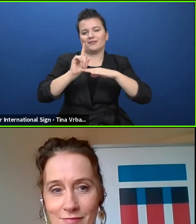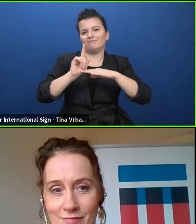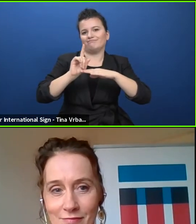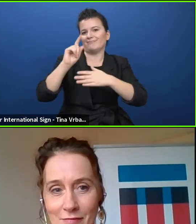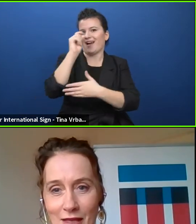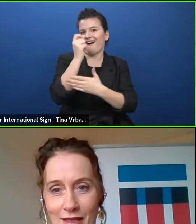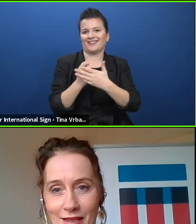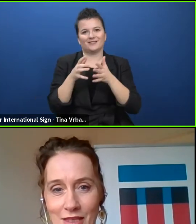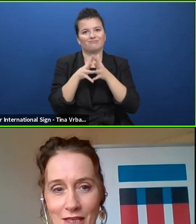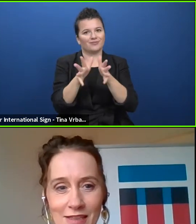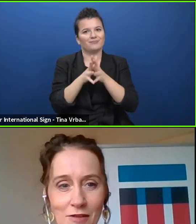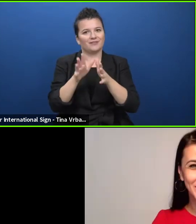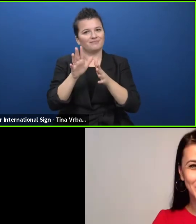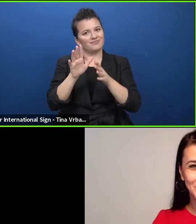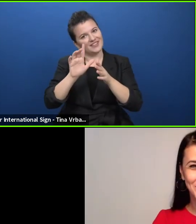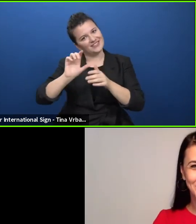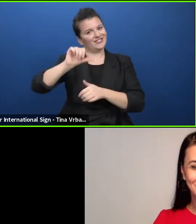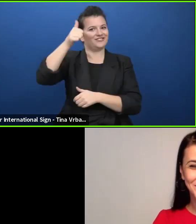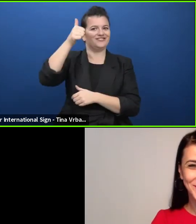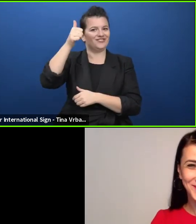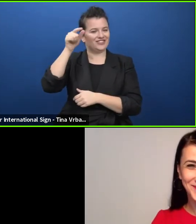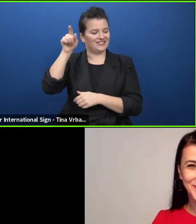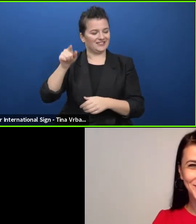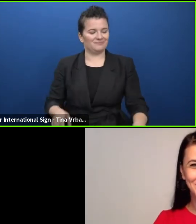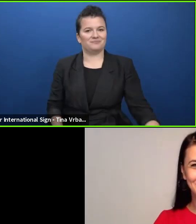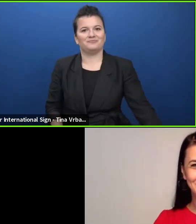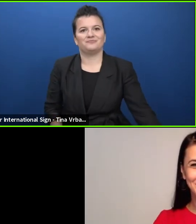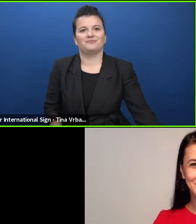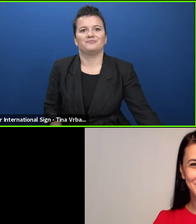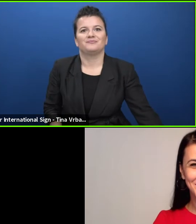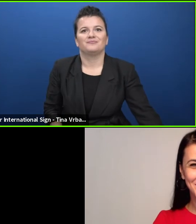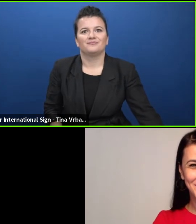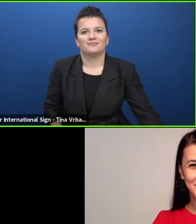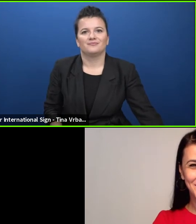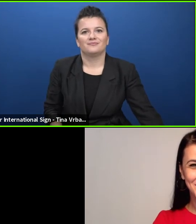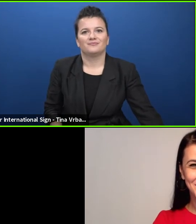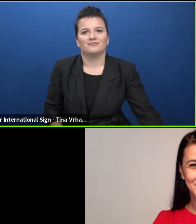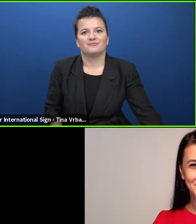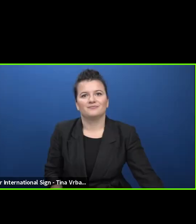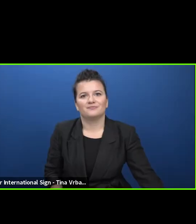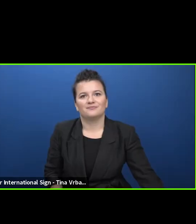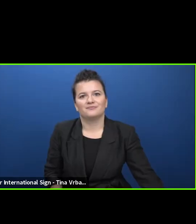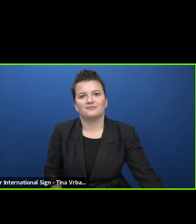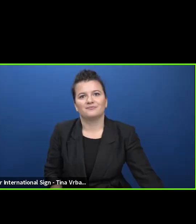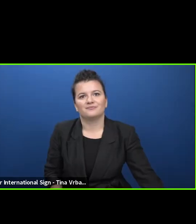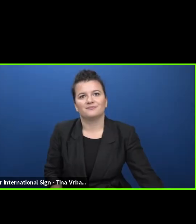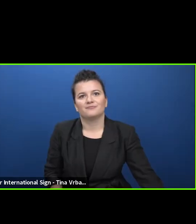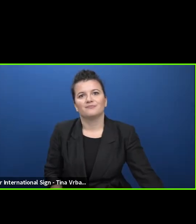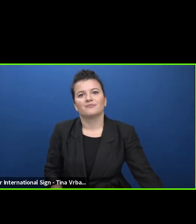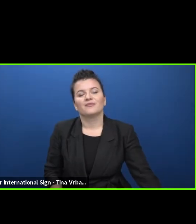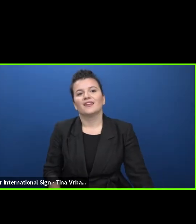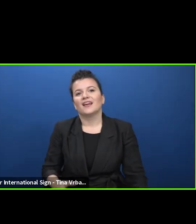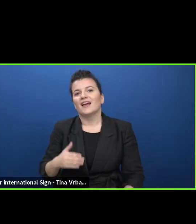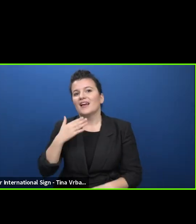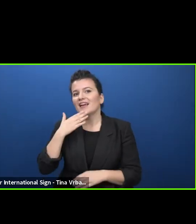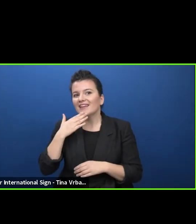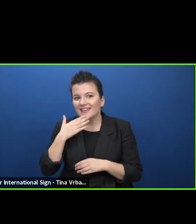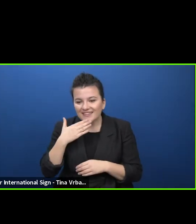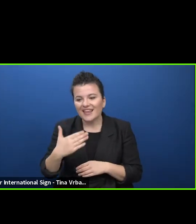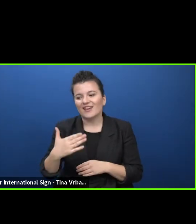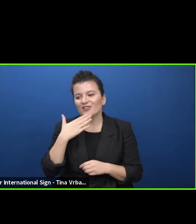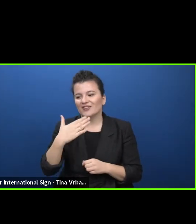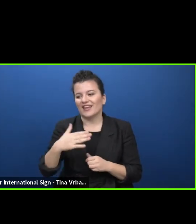welcome. Good morning. Thank you very much, Dina and Ian. And thank you all the speakers of